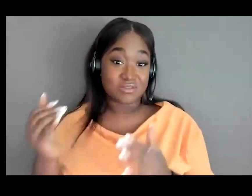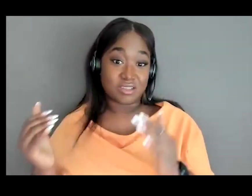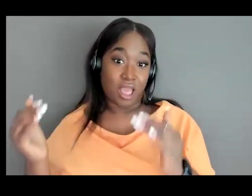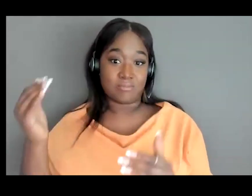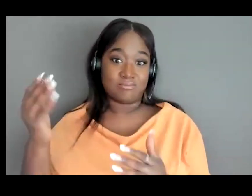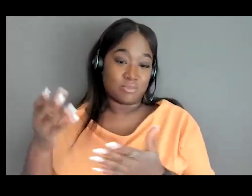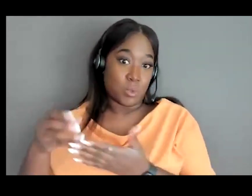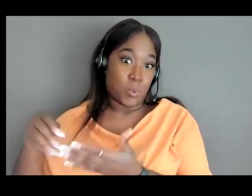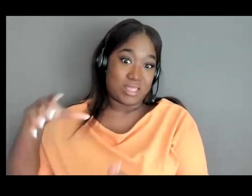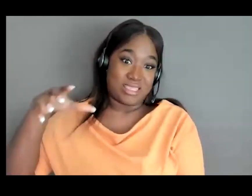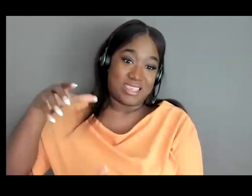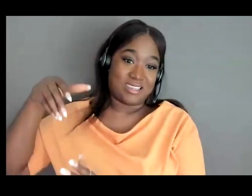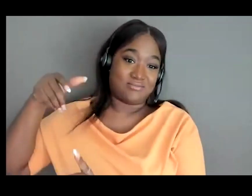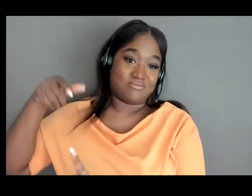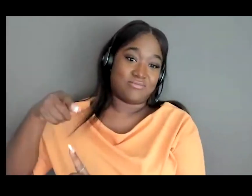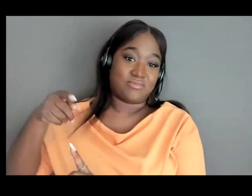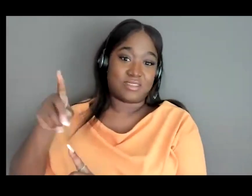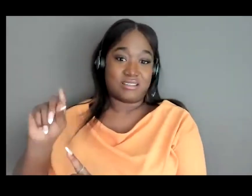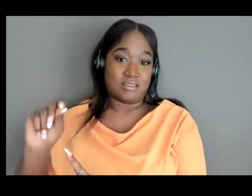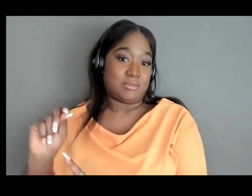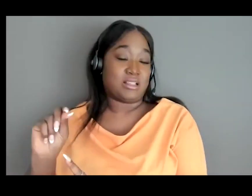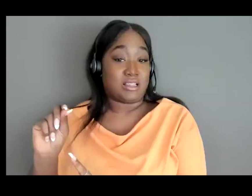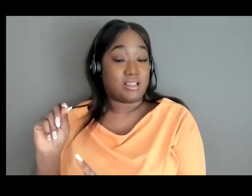person, though they might have a disability,